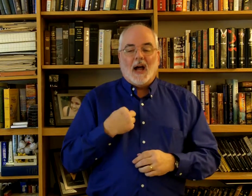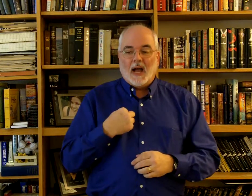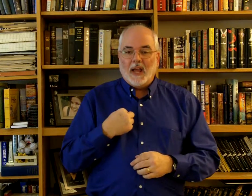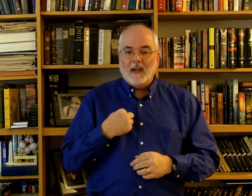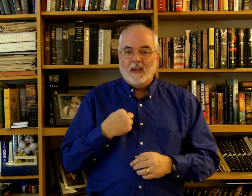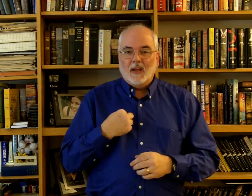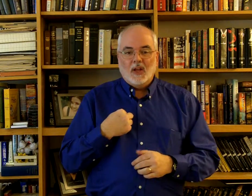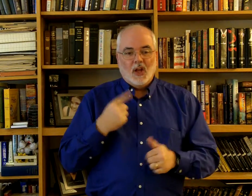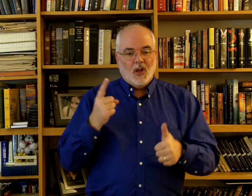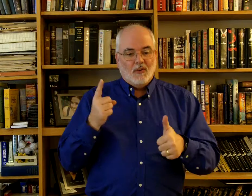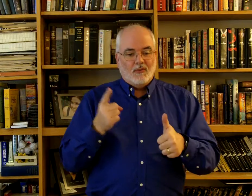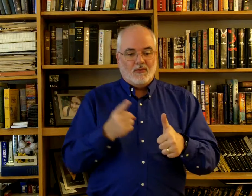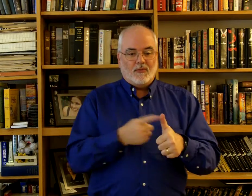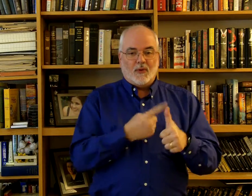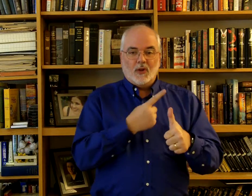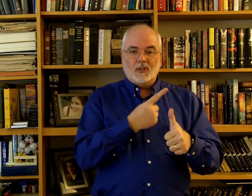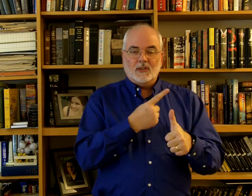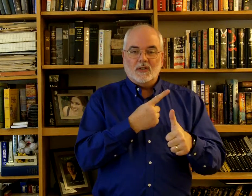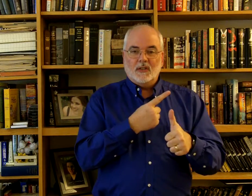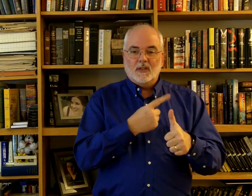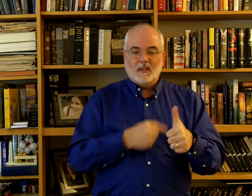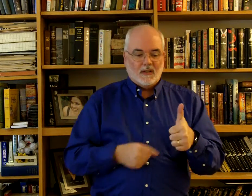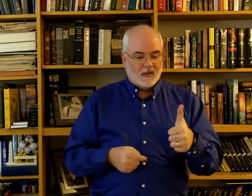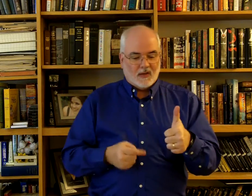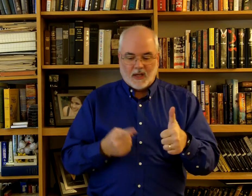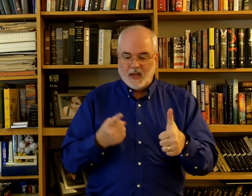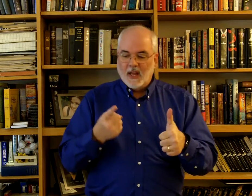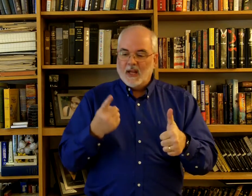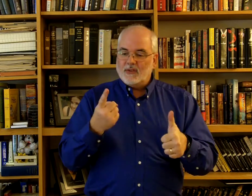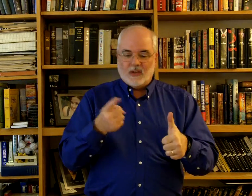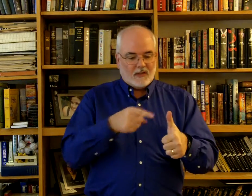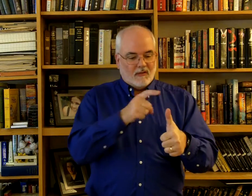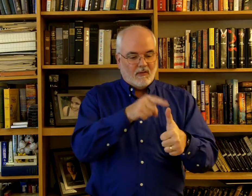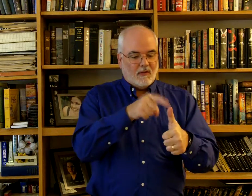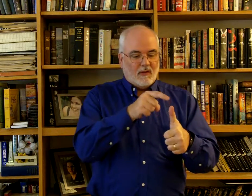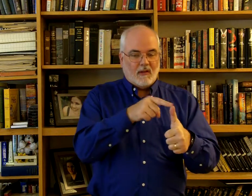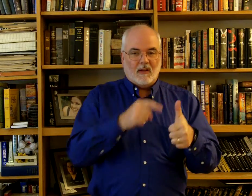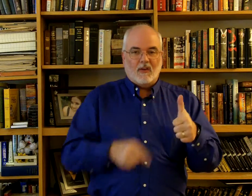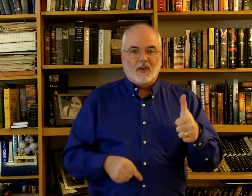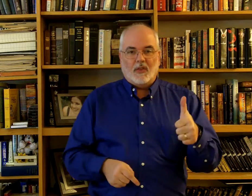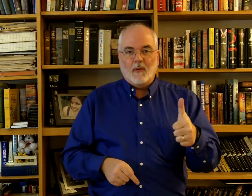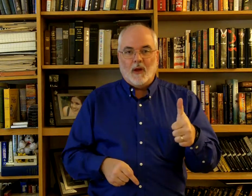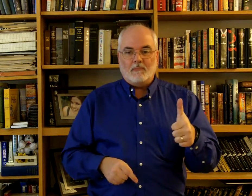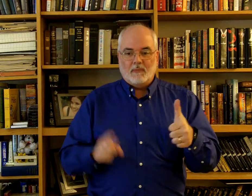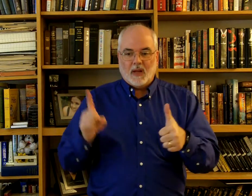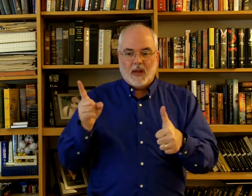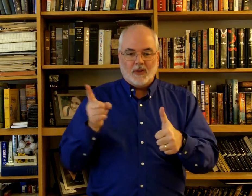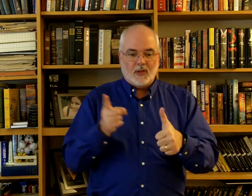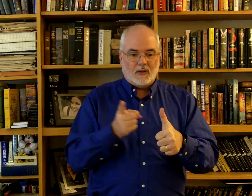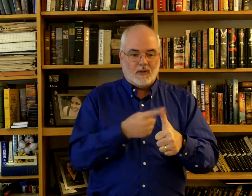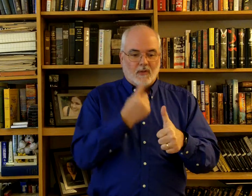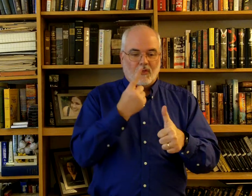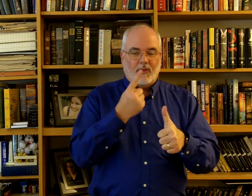I. First. Okay? Just your thumb up, and just thump